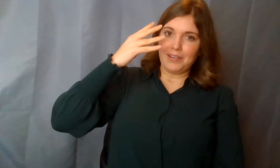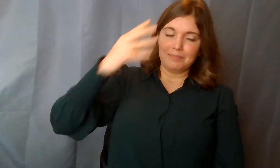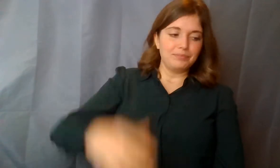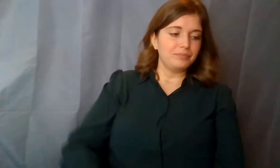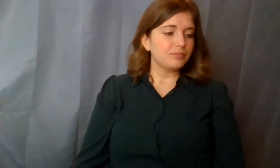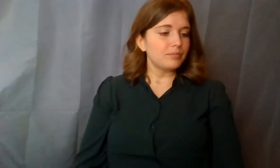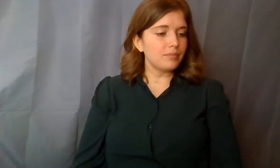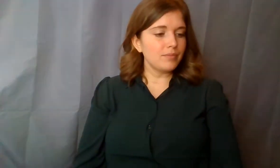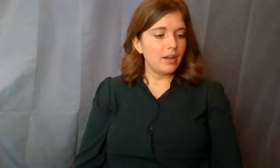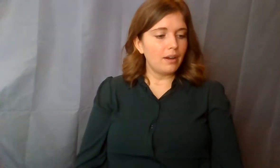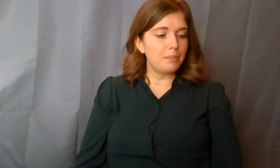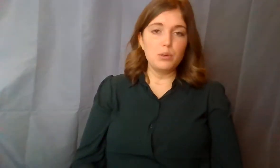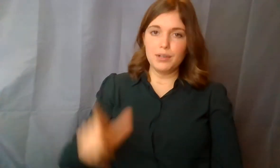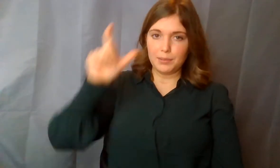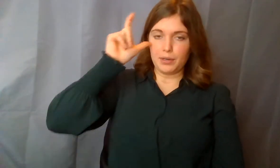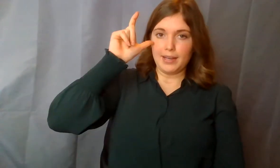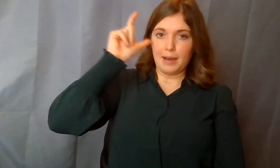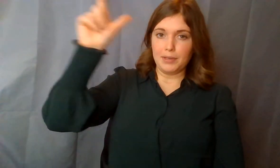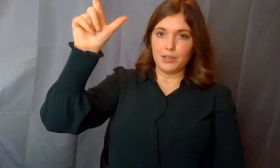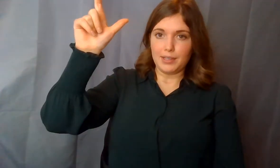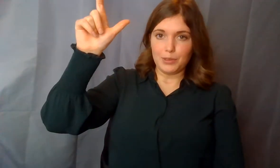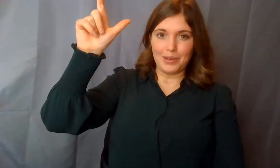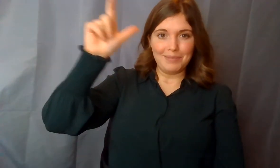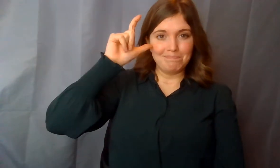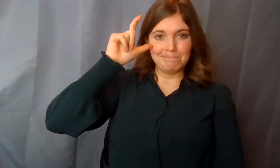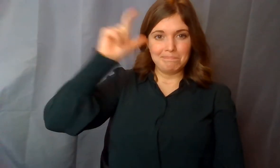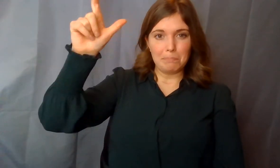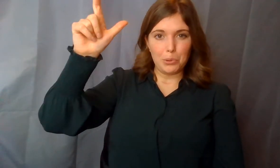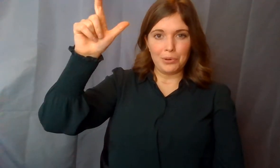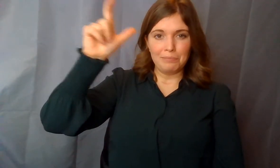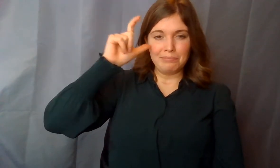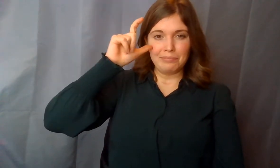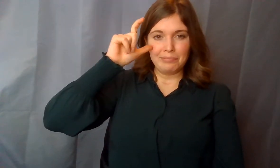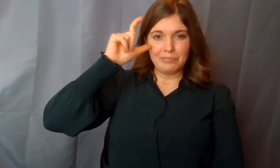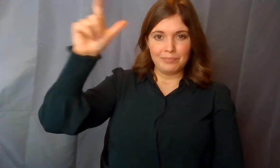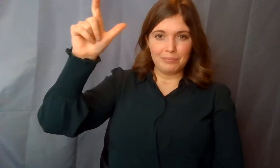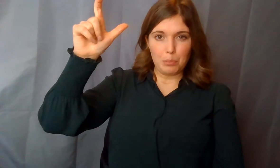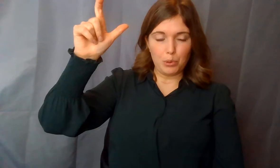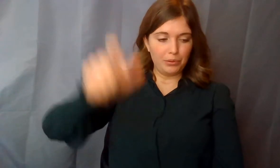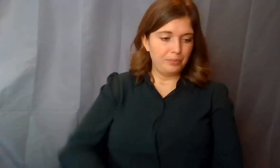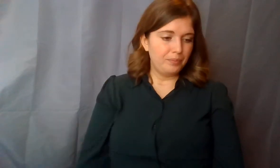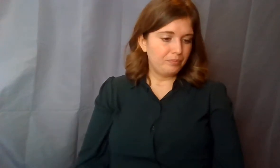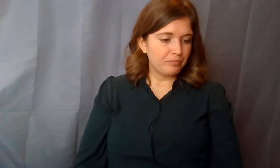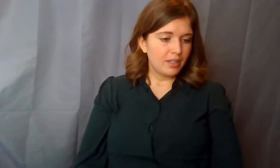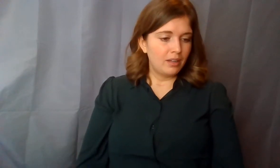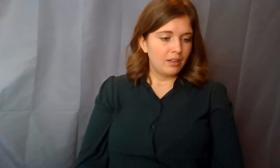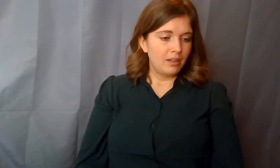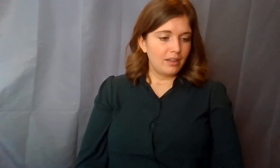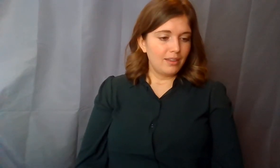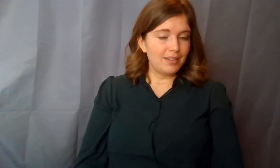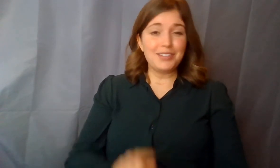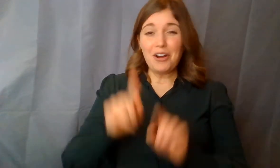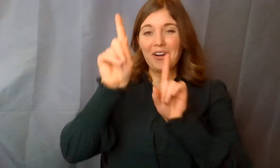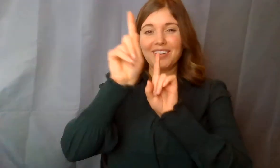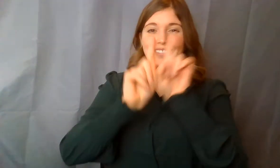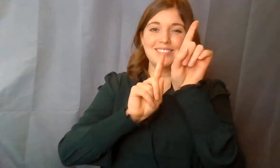sun. Moon is pretty common just this way. Moon. Moon. And then star.